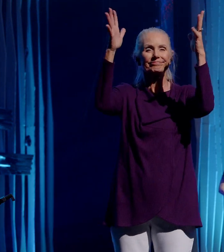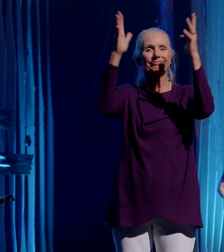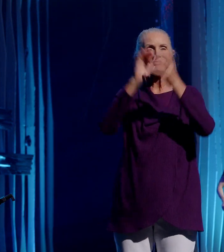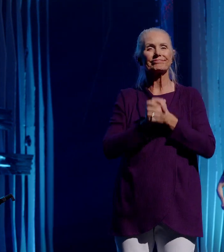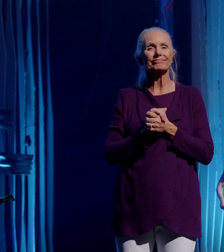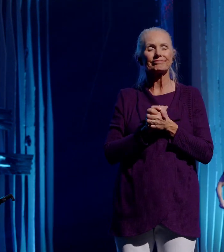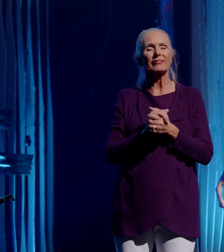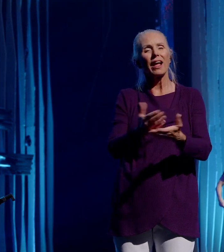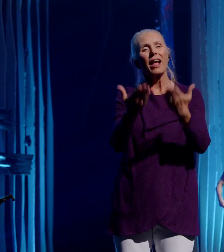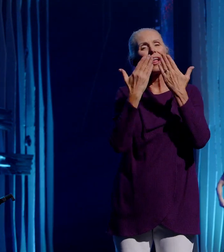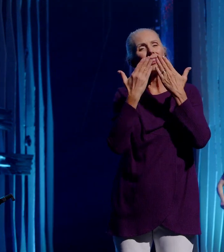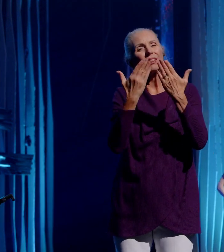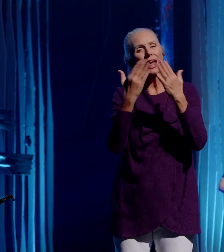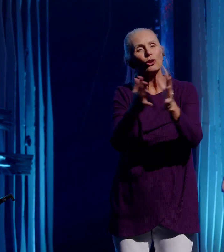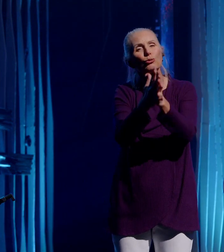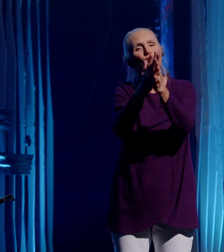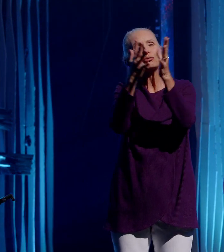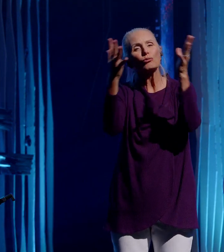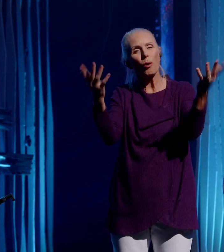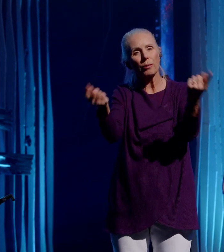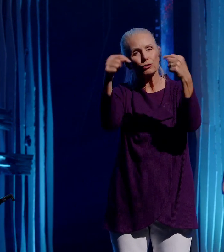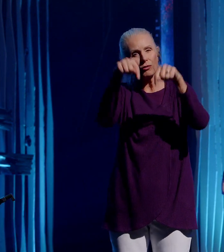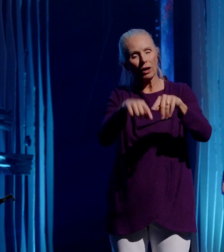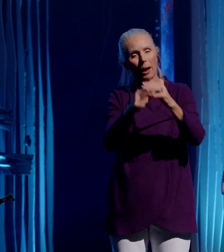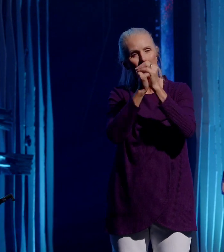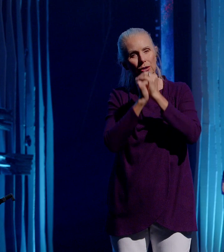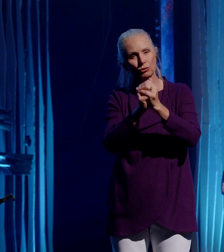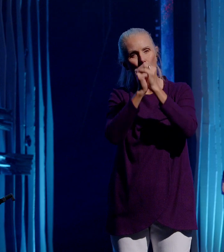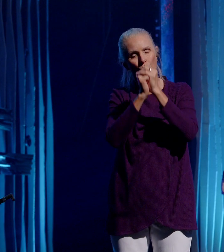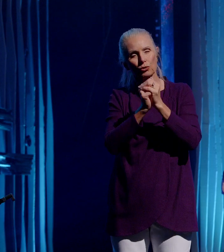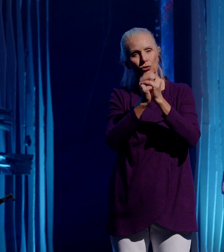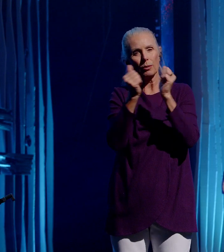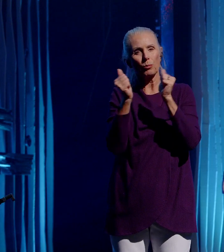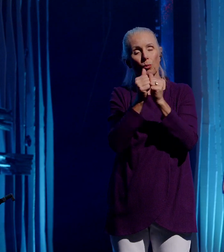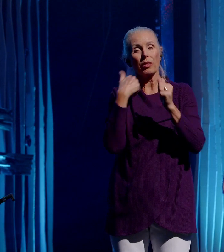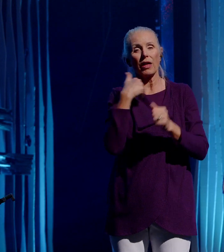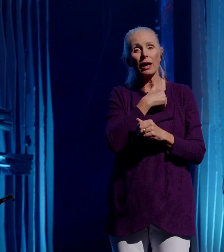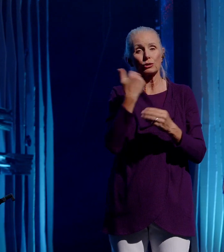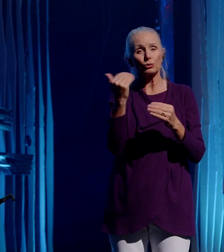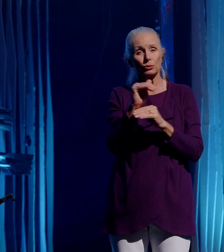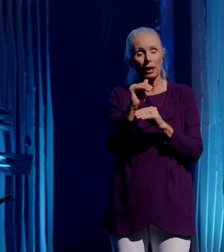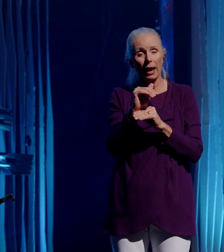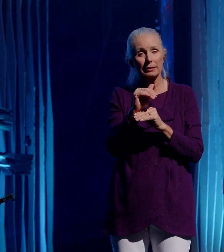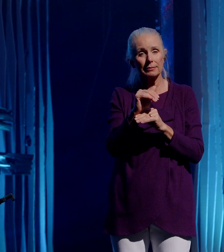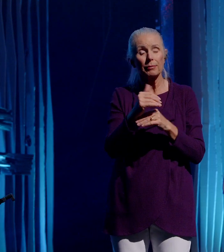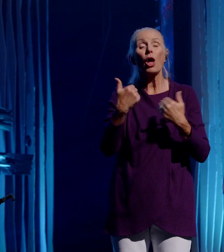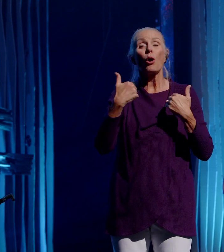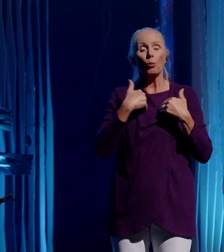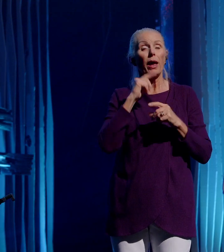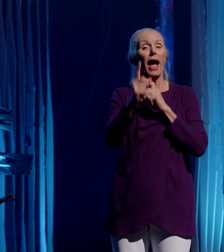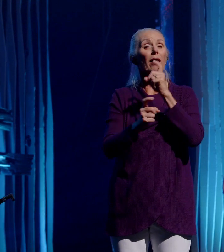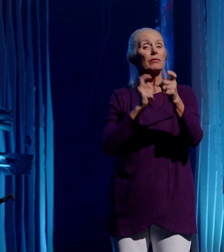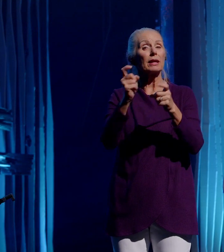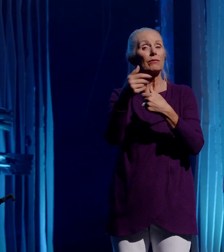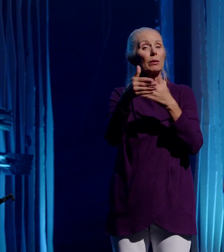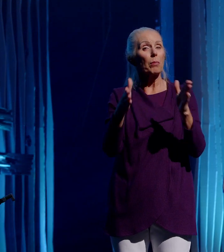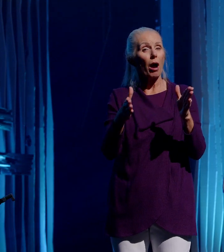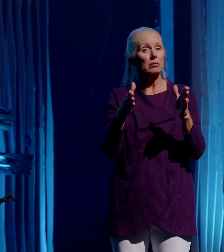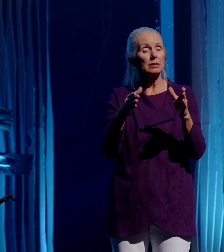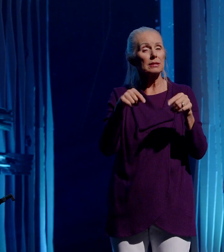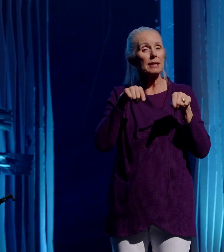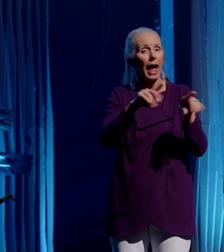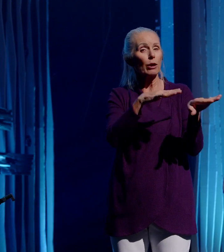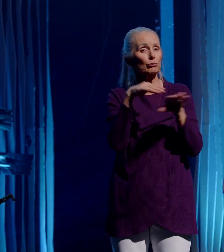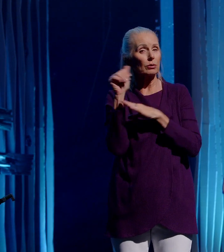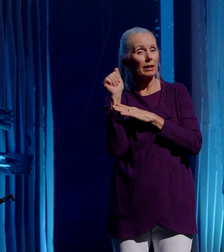Church, we thank you so much for coming out and worshiping with us tonight. We have giving boxes on the way out. If you